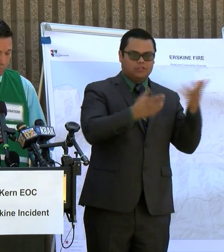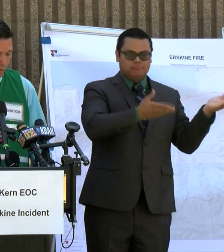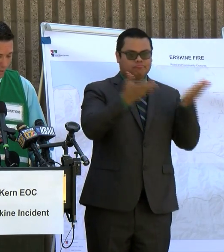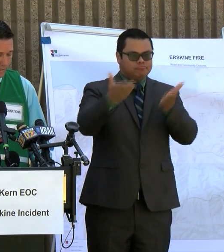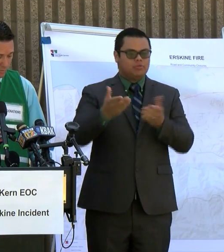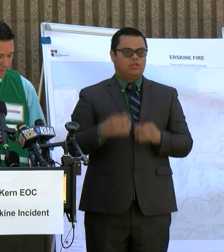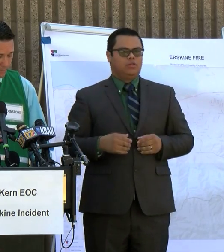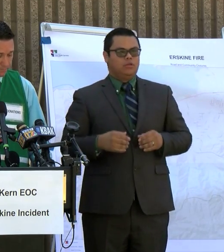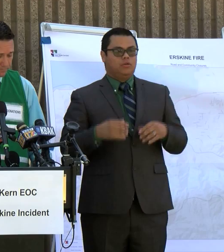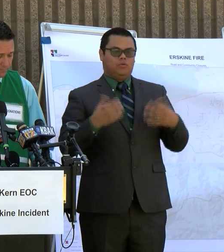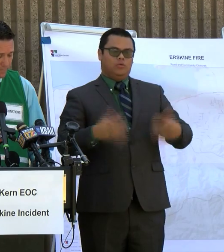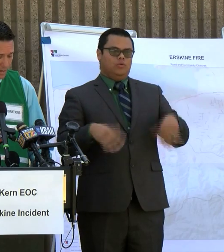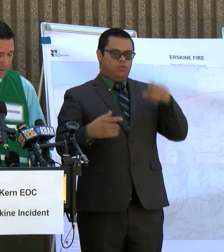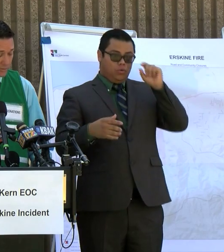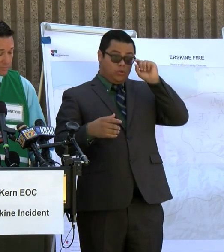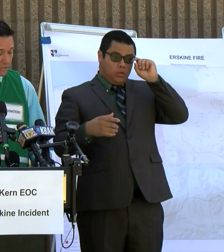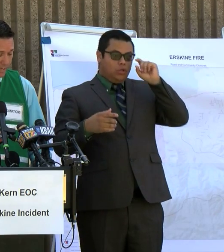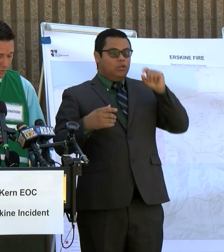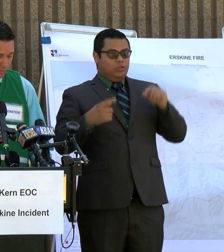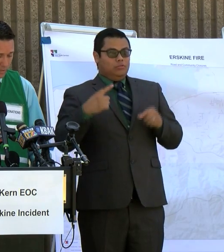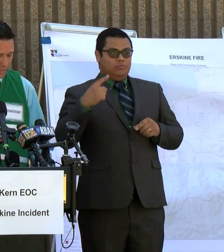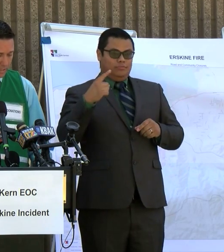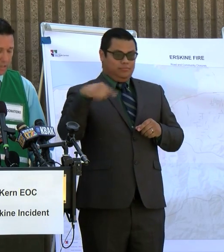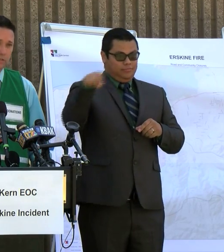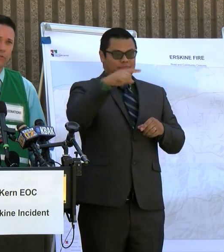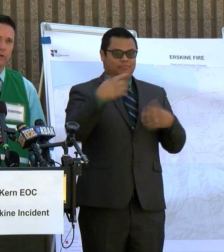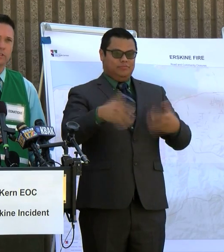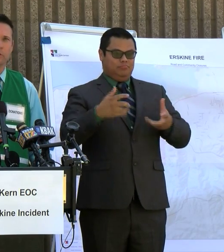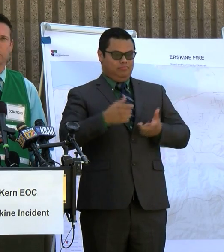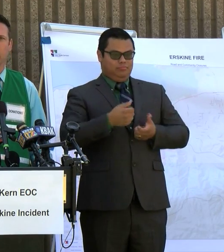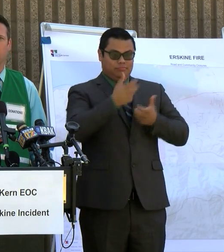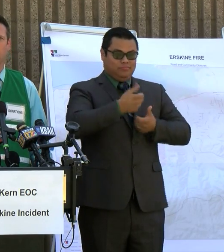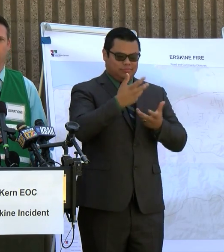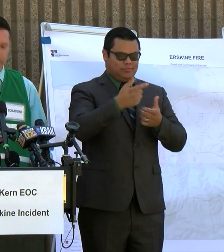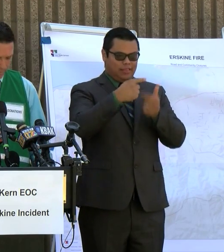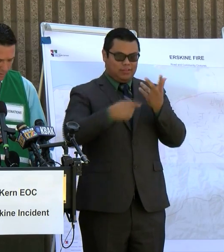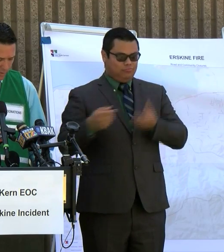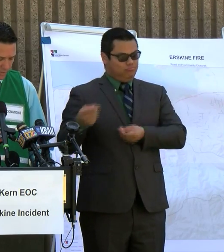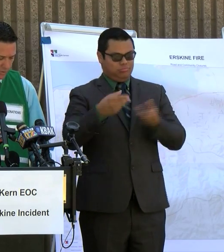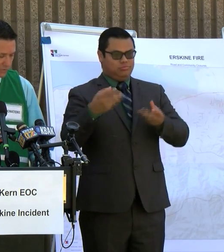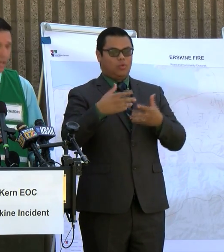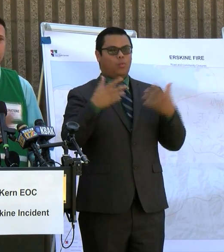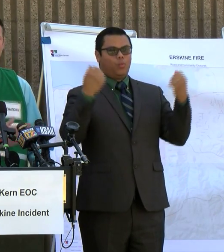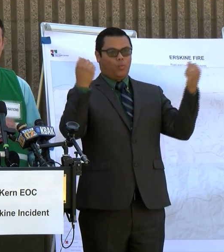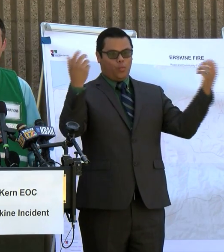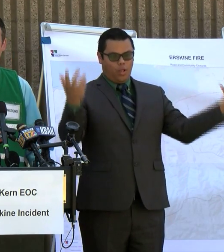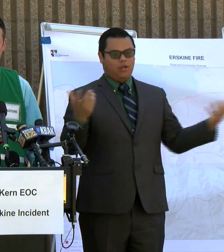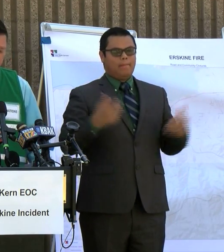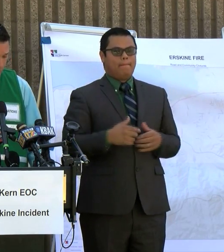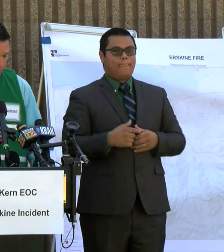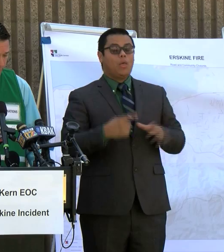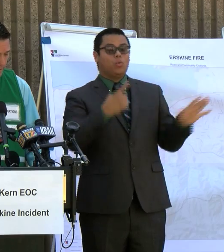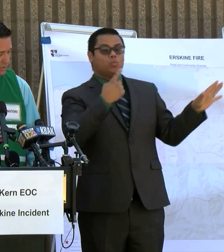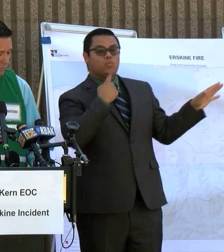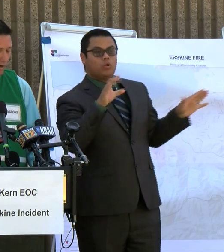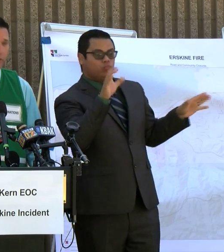The outpouring has been substantial. So first I'm going to talk about monetary donations, and the Red Cross has touched on this as well. There